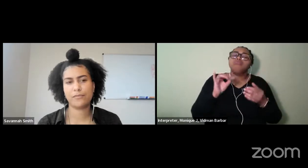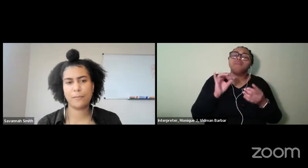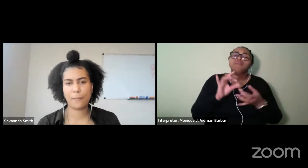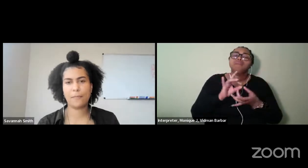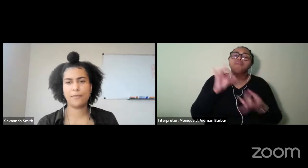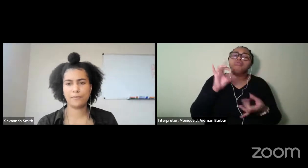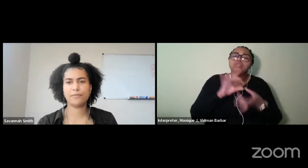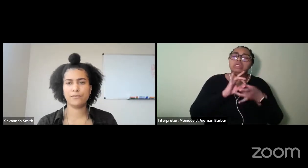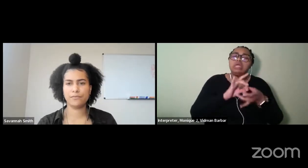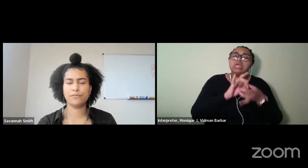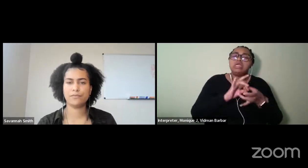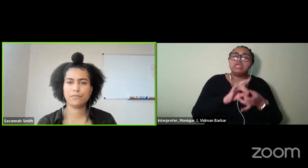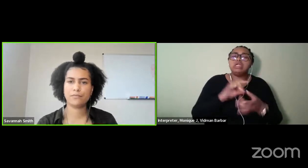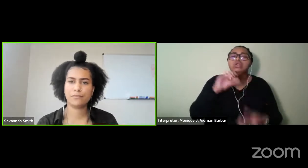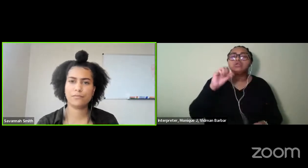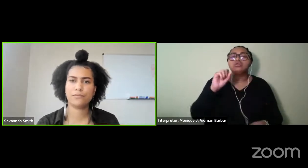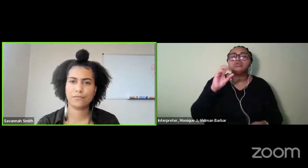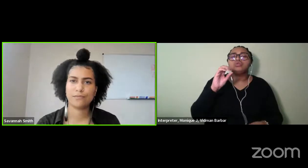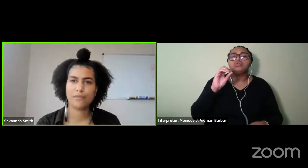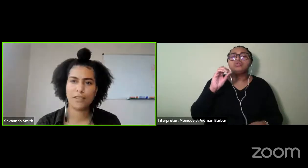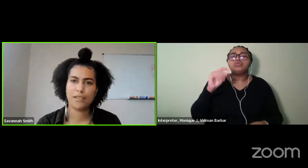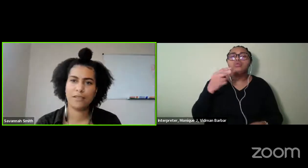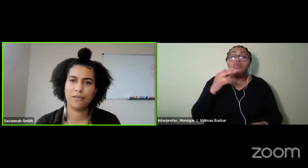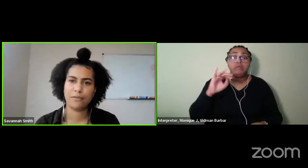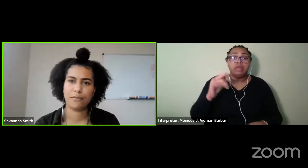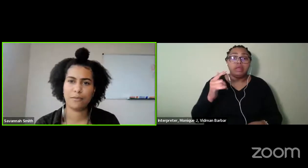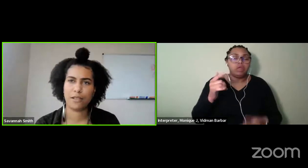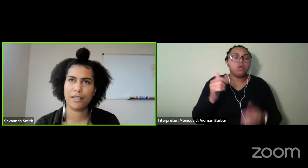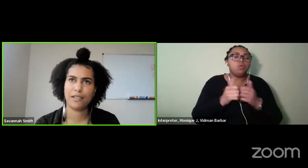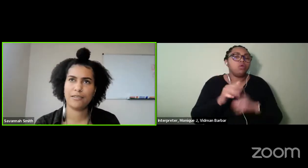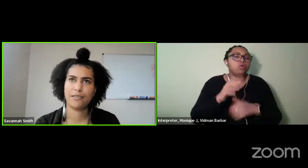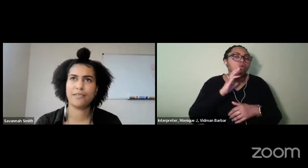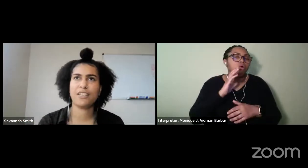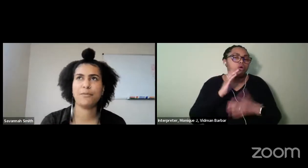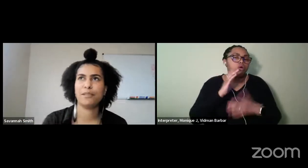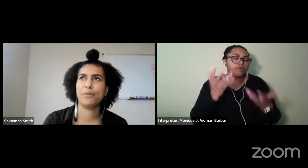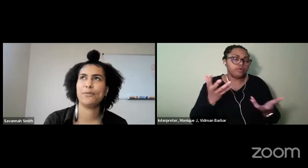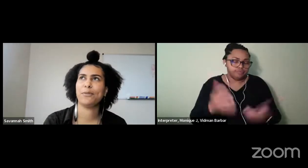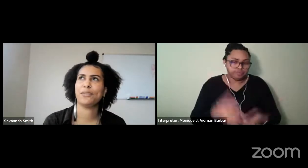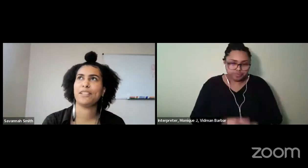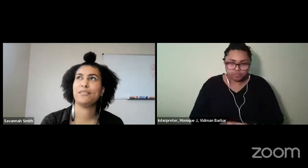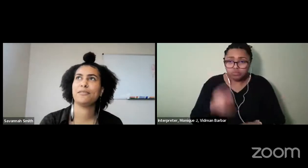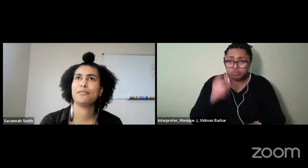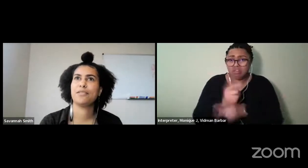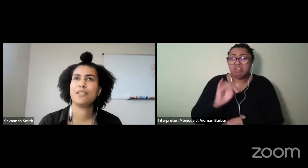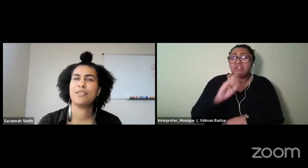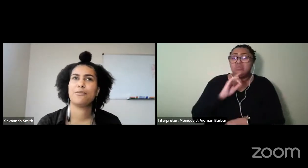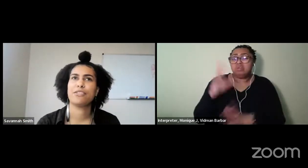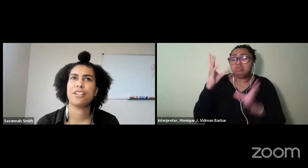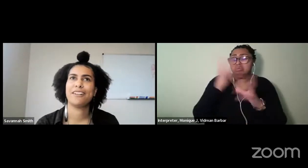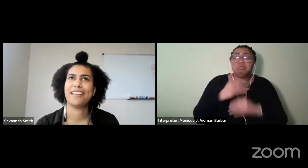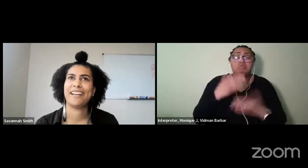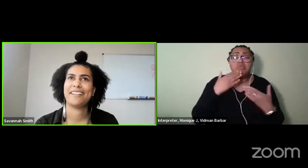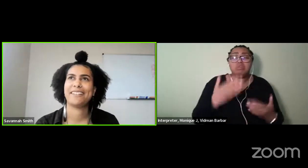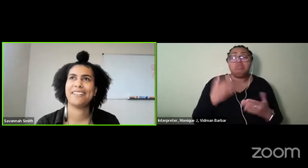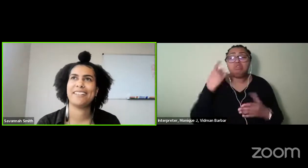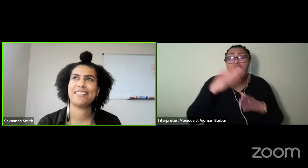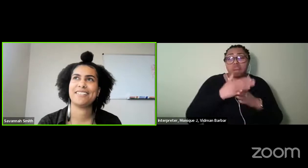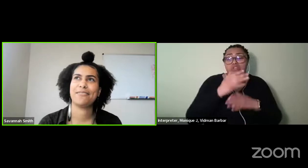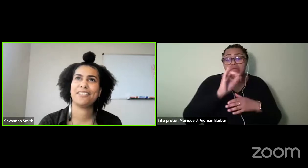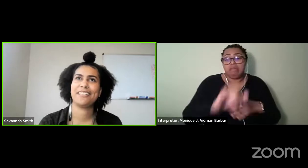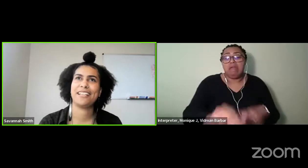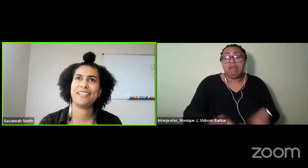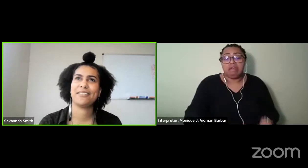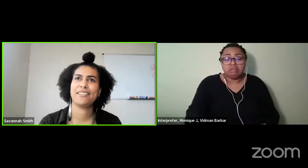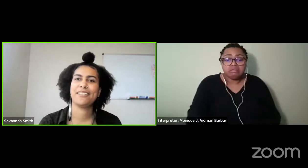in that way with water. Right. That's really beautiful. Thank you for sharing that.